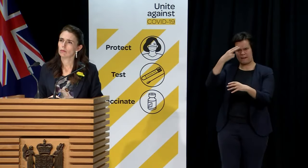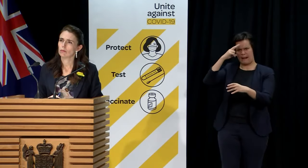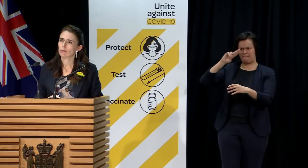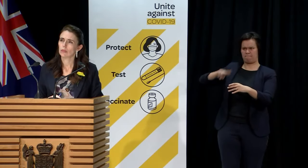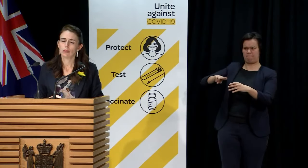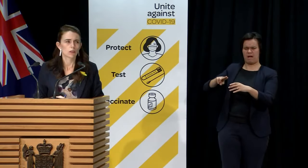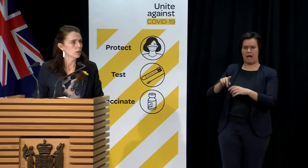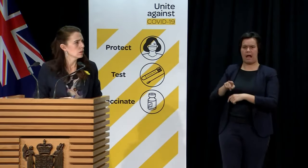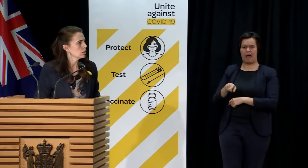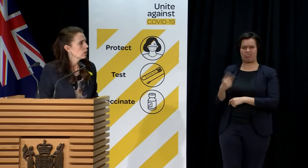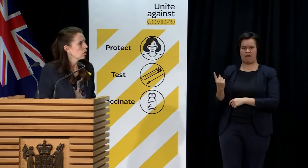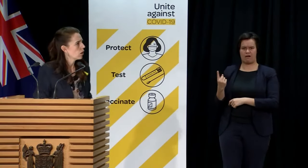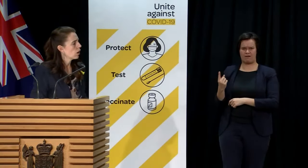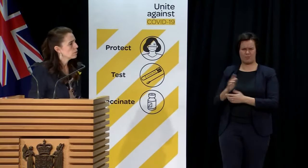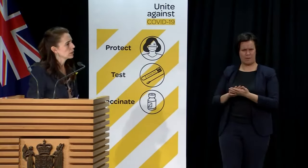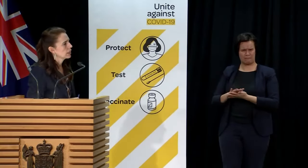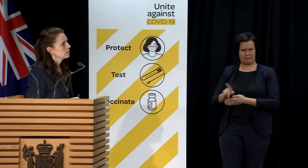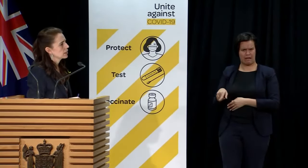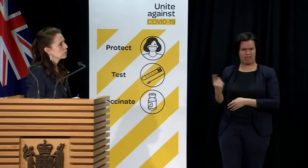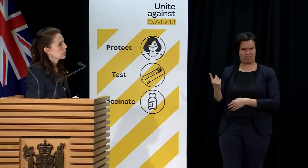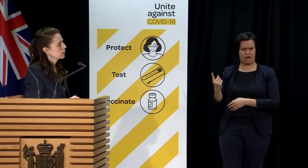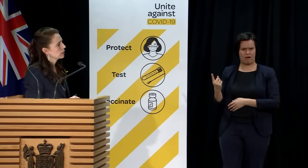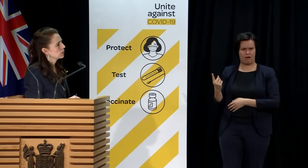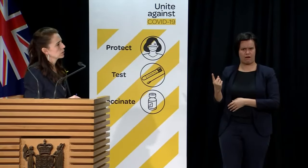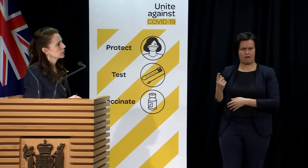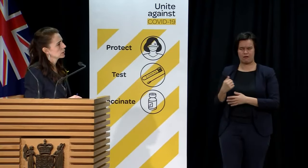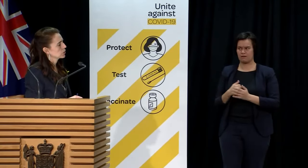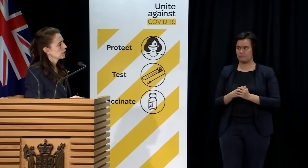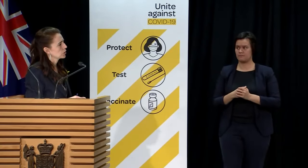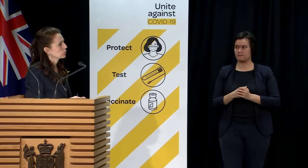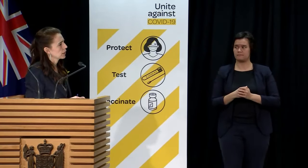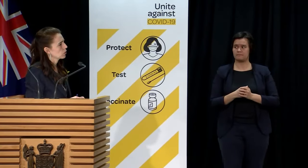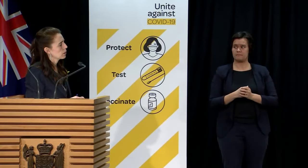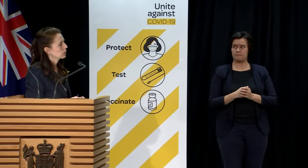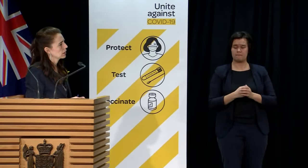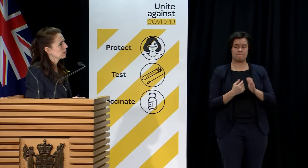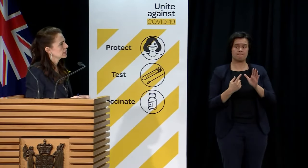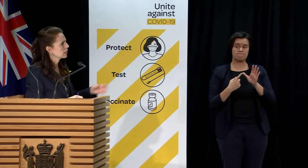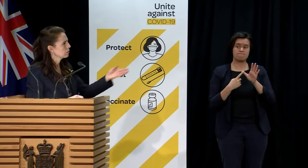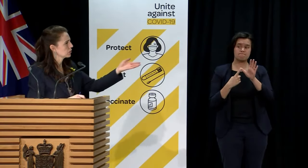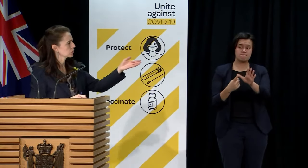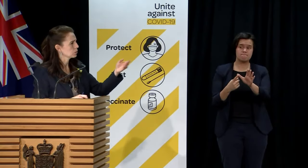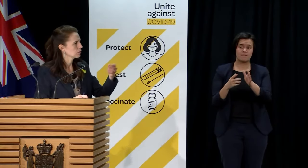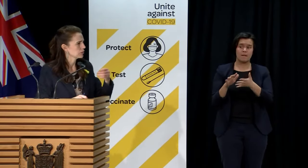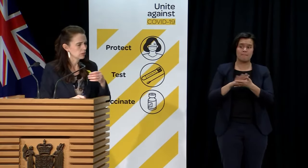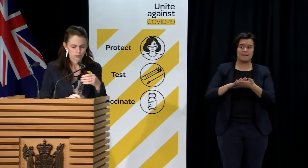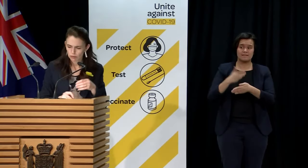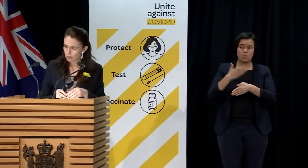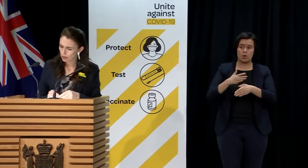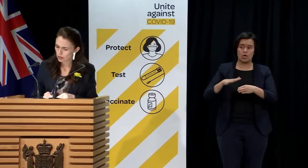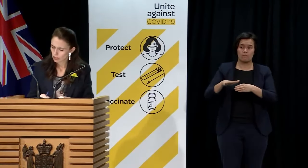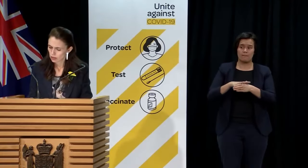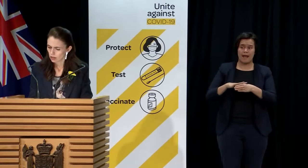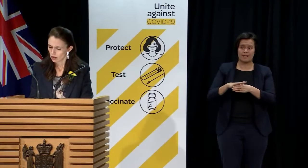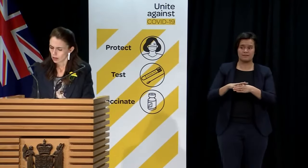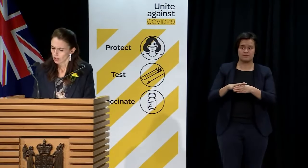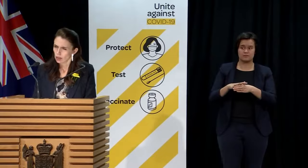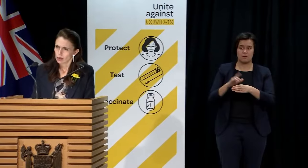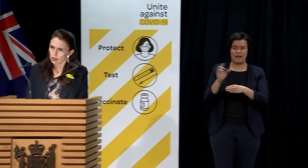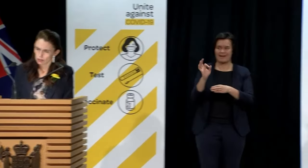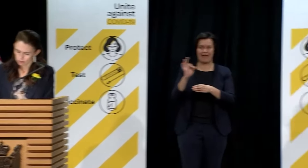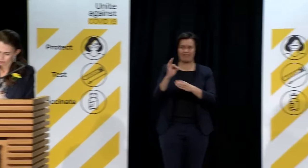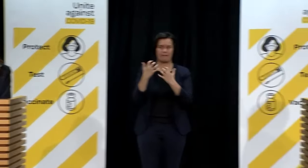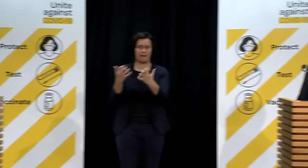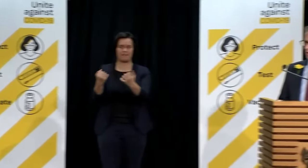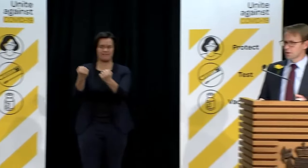be? I believe that they might be those situations where they're not publicly facing, but Dr. Bloomfield. Is that, sorry, is